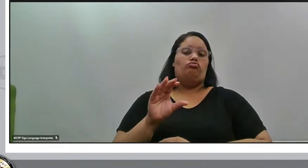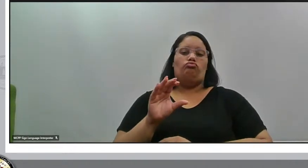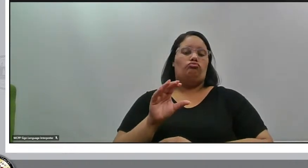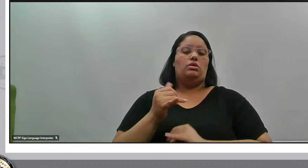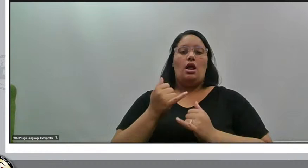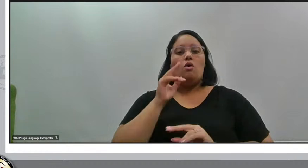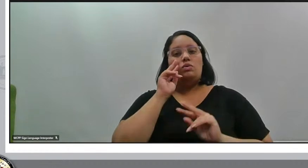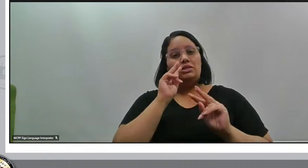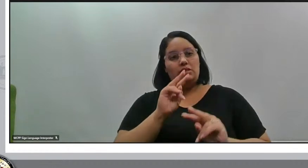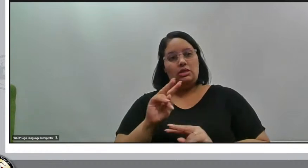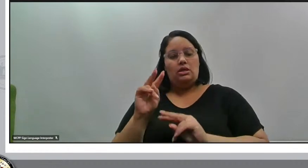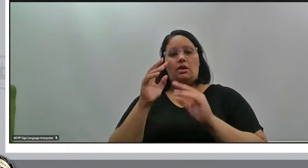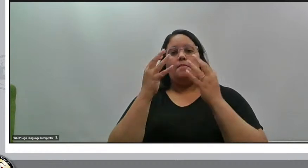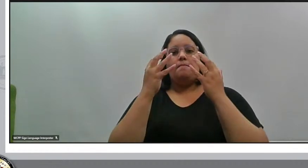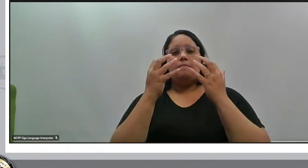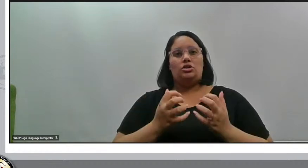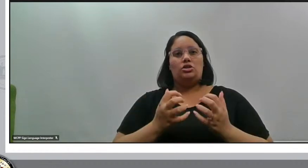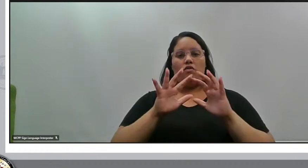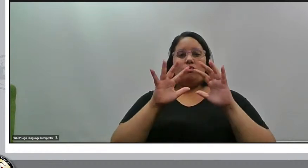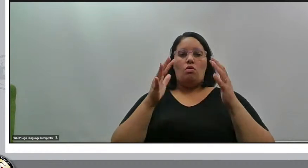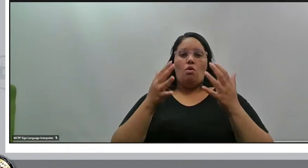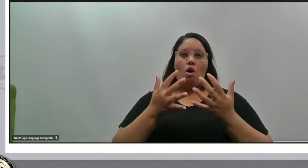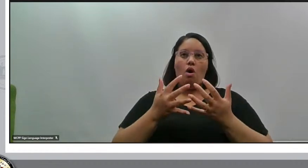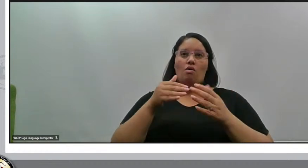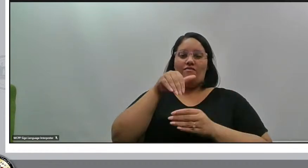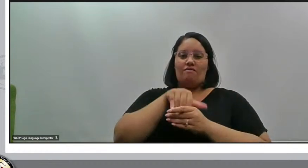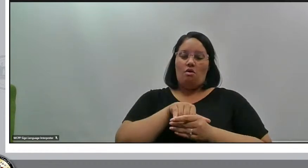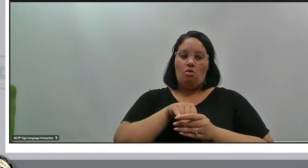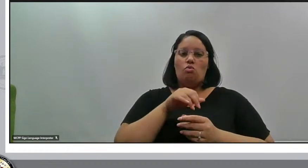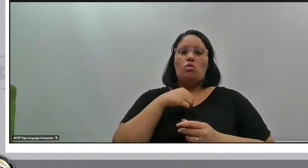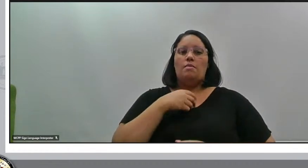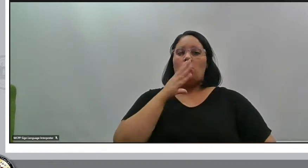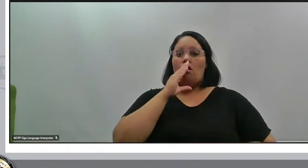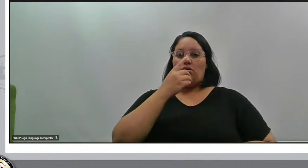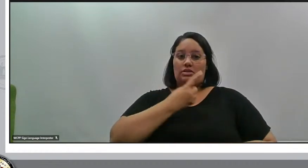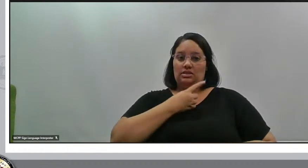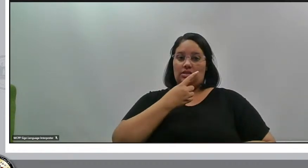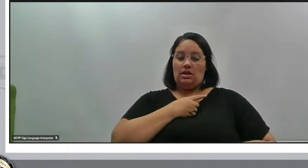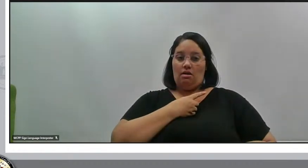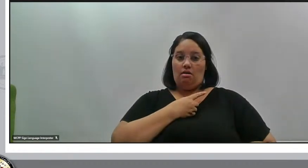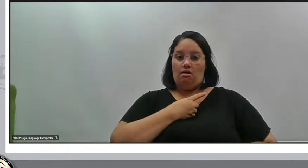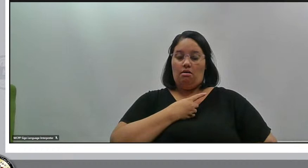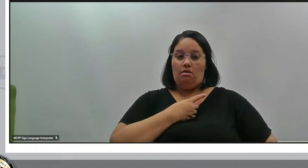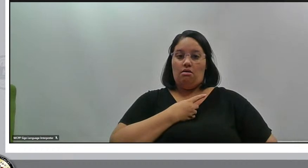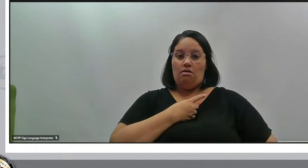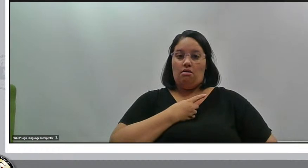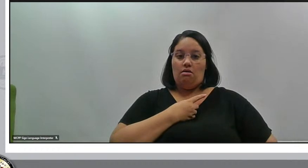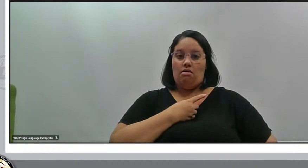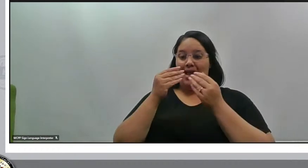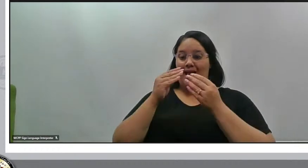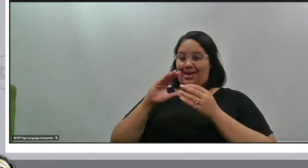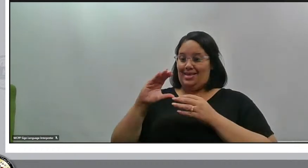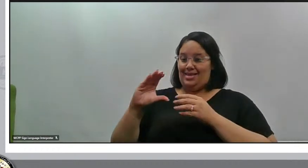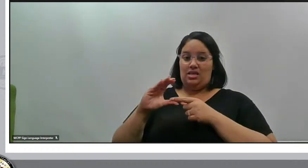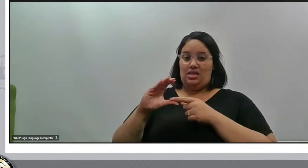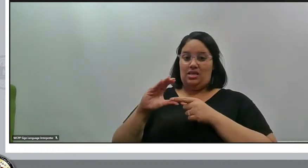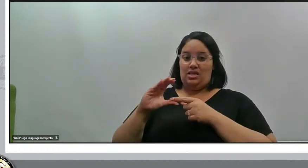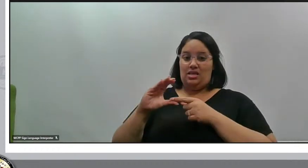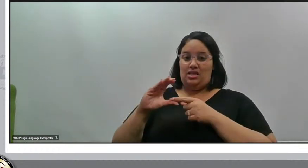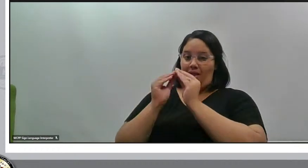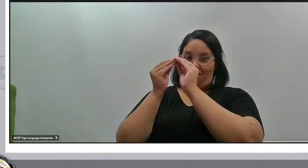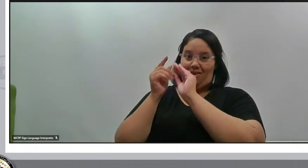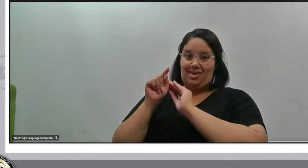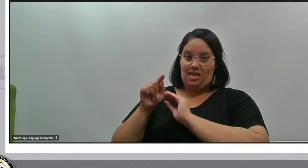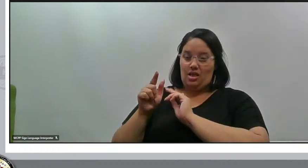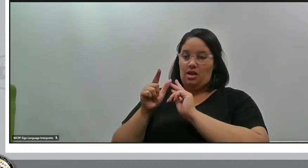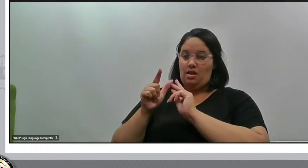budget of the whole of the vote, we must ask ourselves, is the money that is supposed to go for lawmaking, for